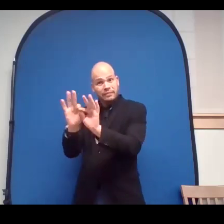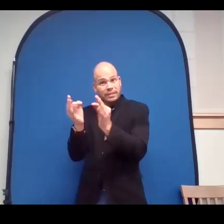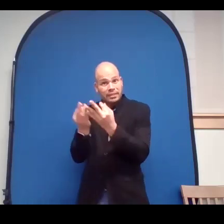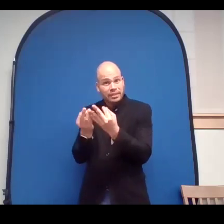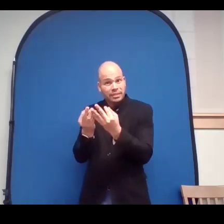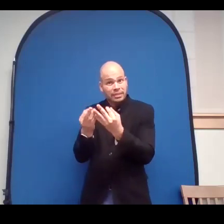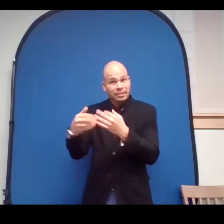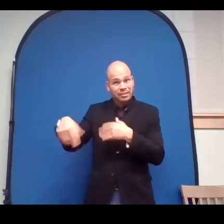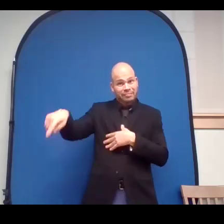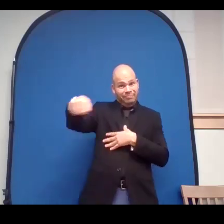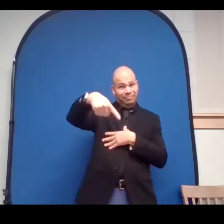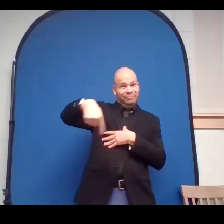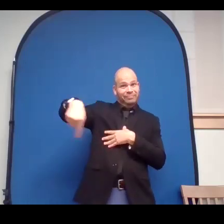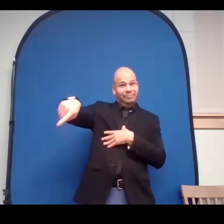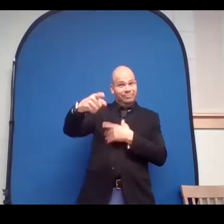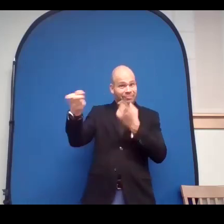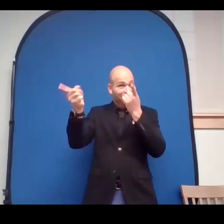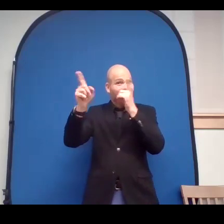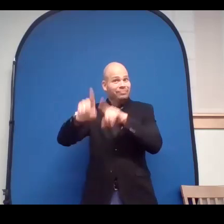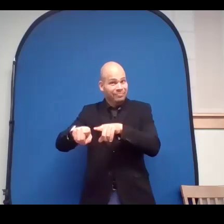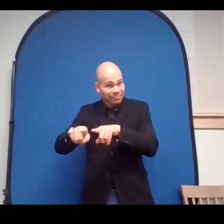family agreed to remove the firearms from the